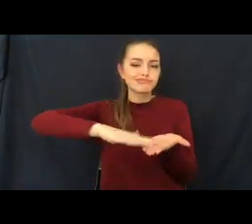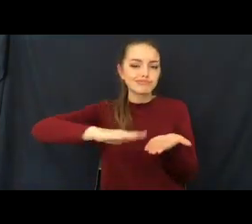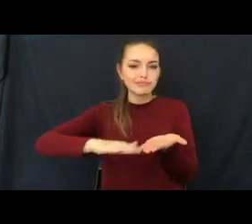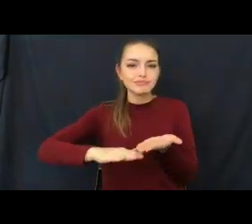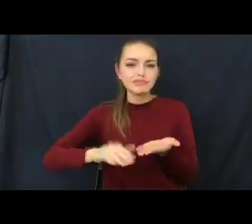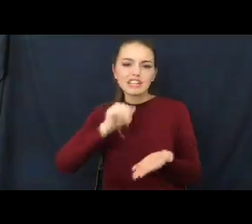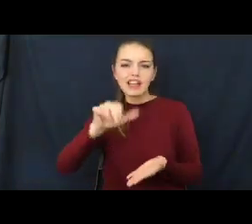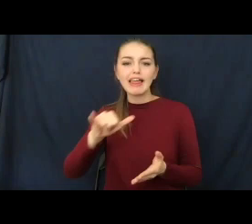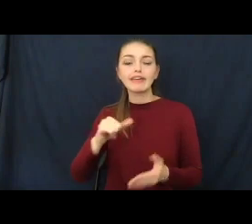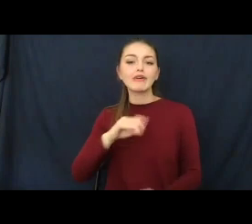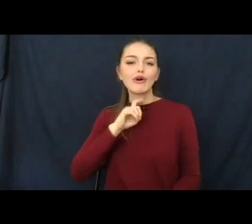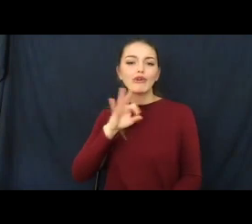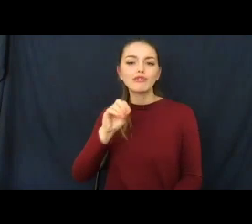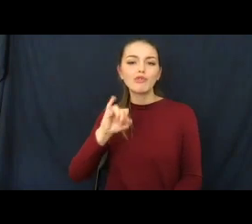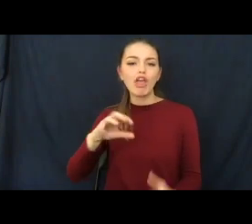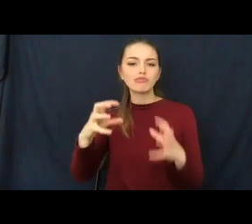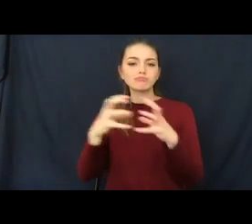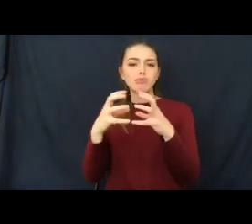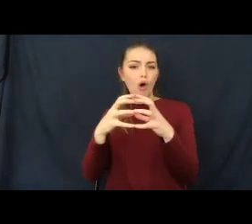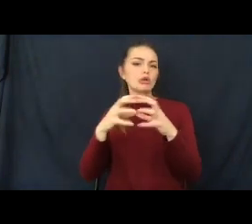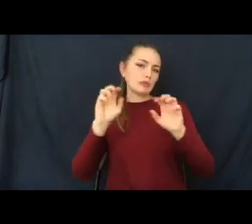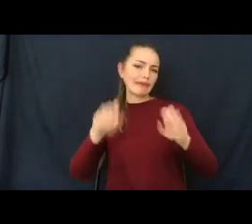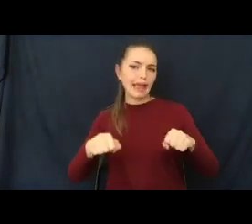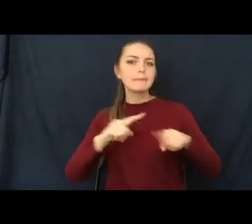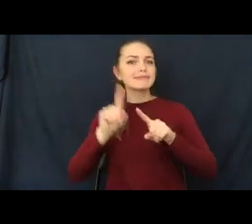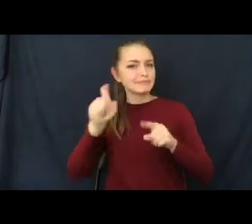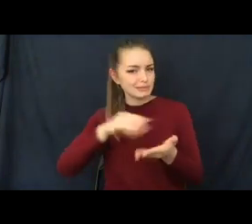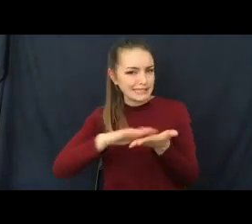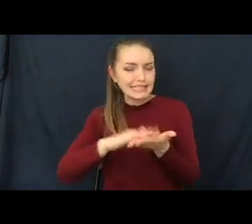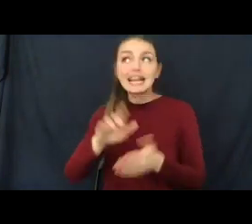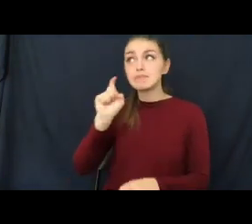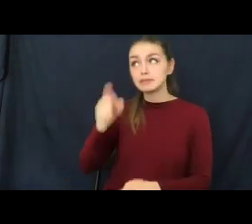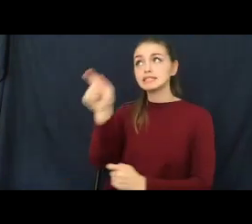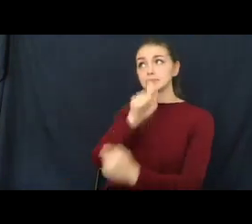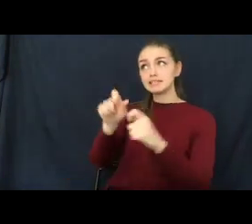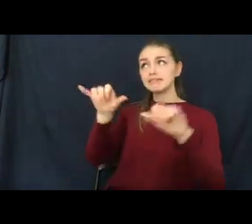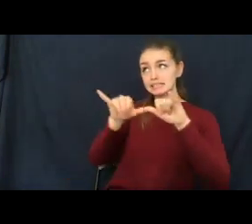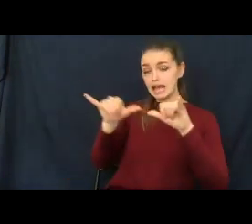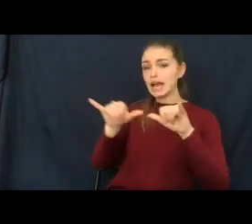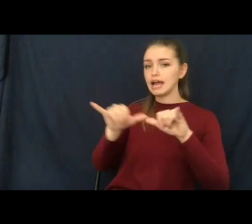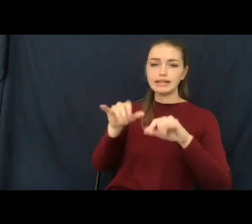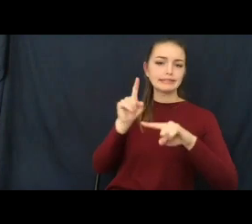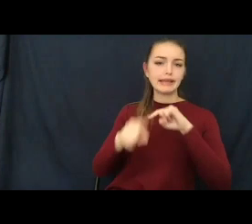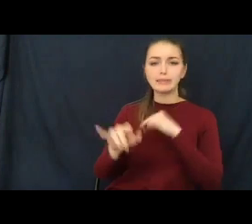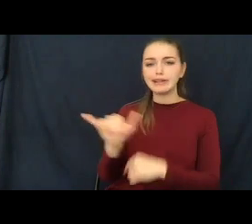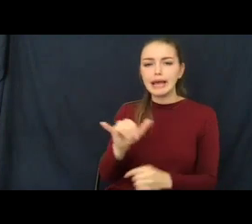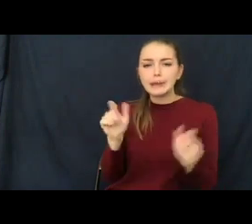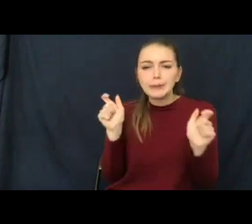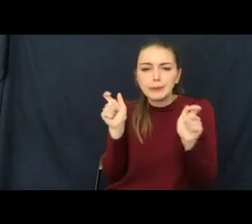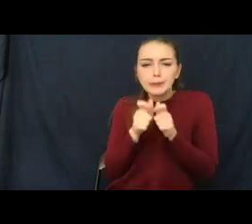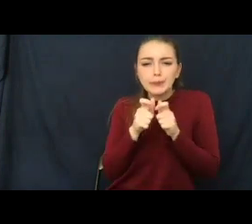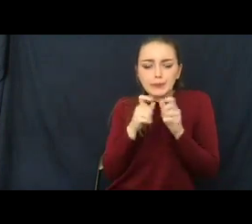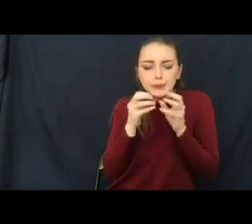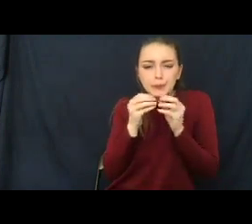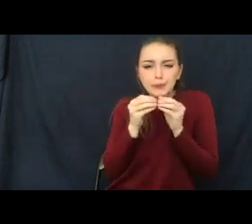up aluminum foil, but you still need to make sure it's clean. And it before you has to put be it a in certain size. It can't be like this small. It has to be